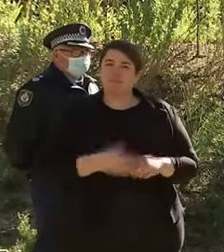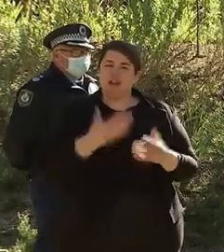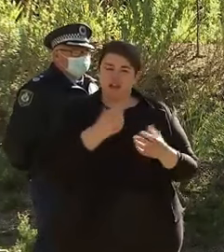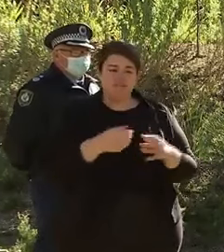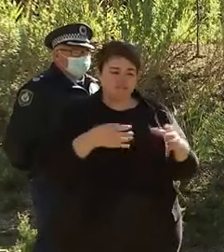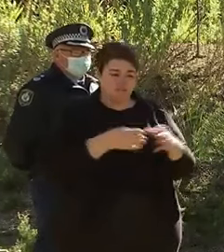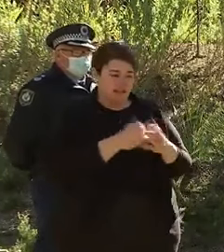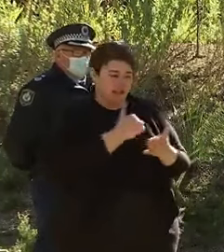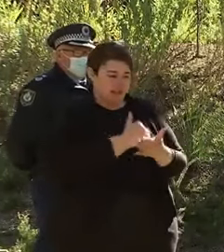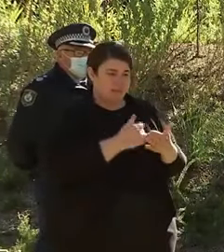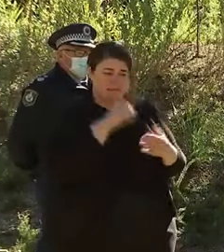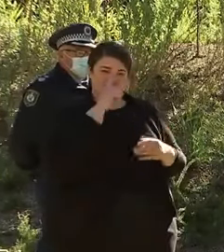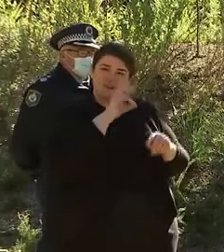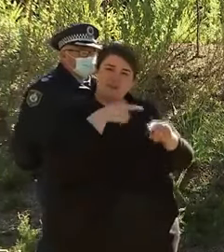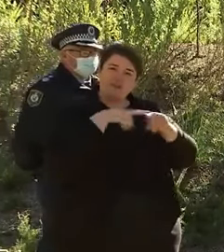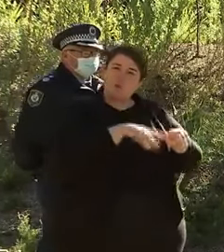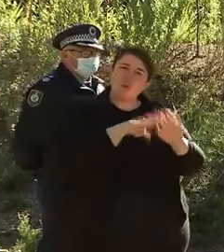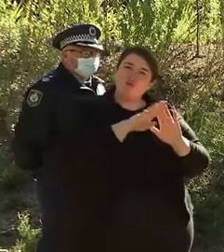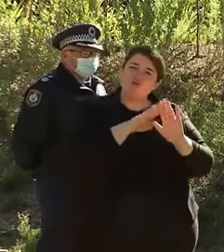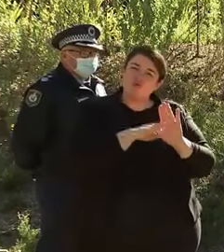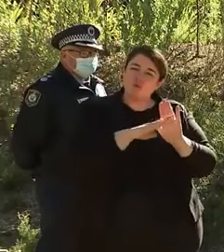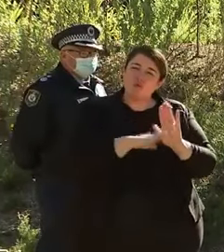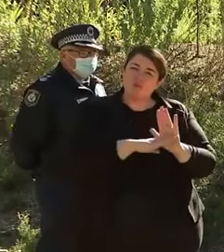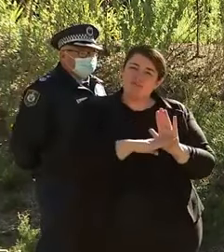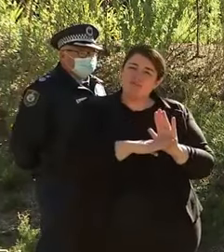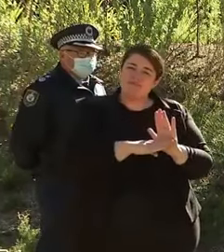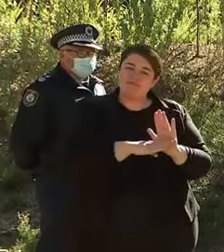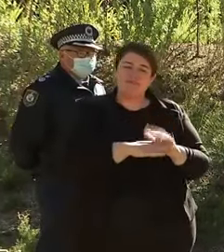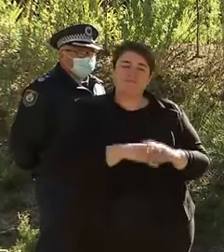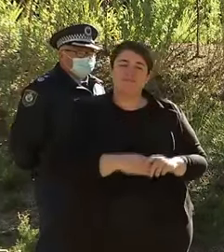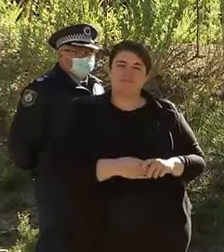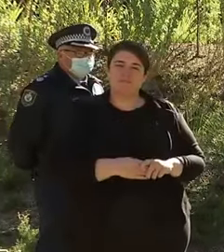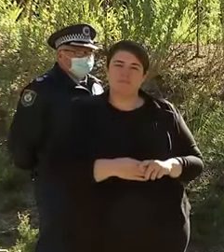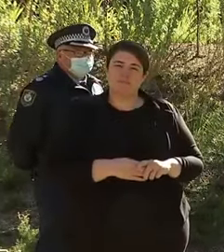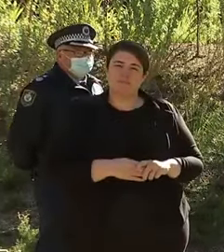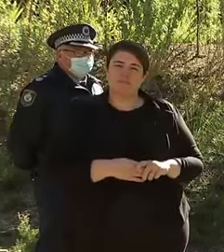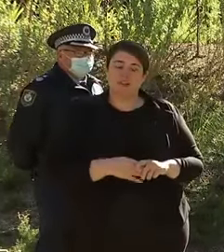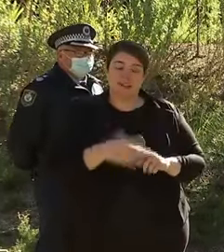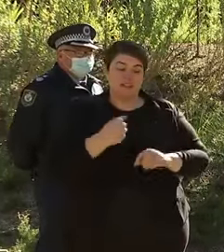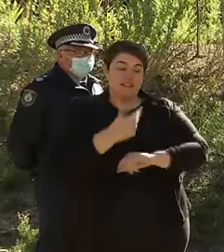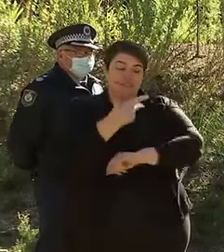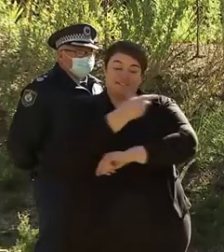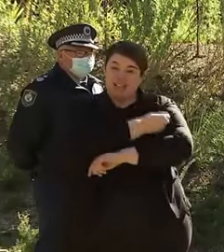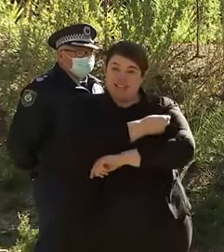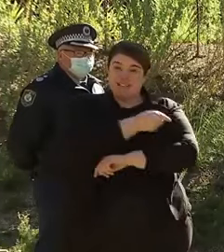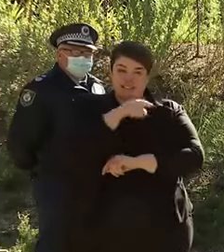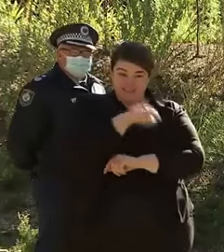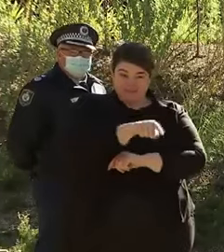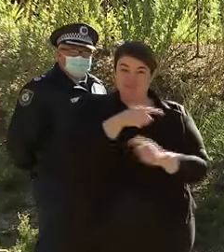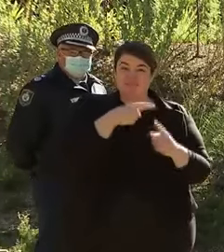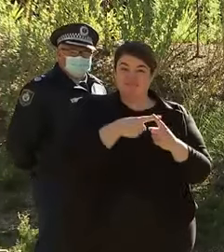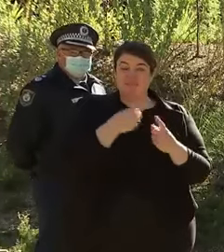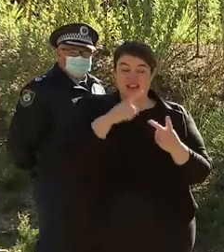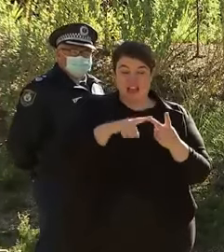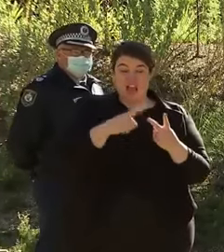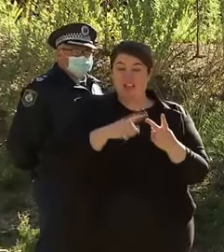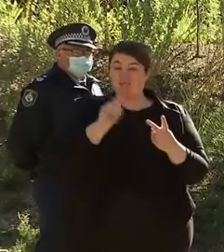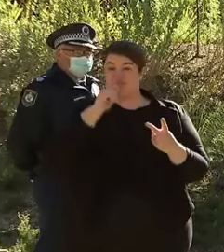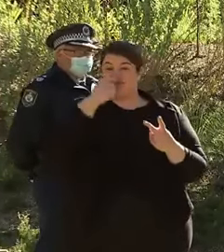comply. There've actually been a vaccine hub and swabbing available at the airport for many, many